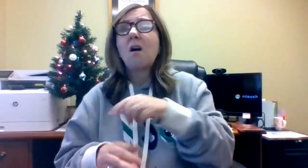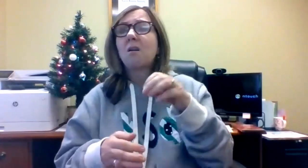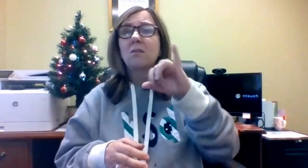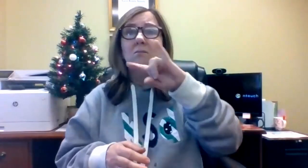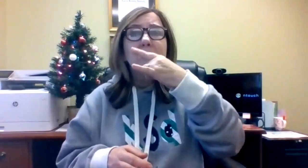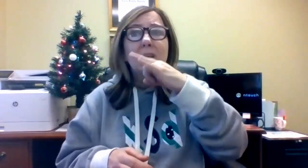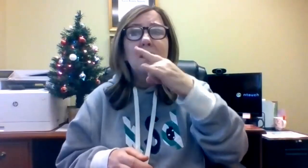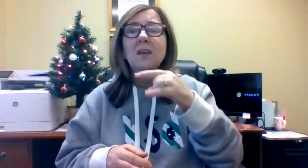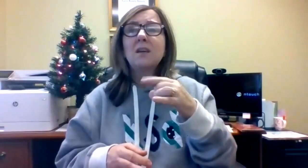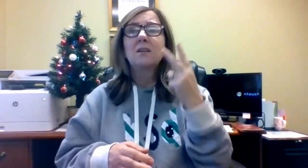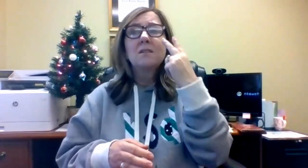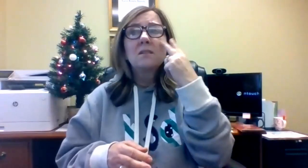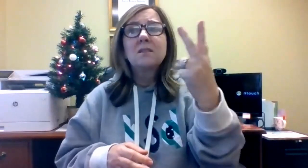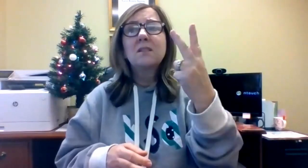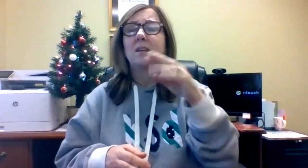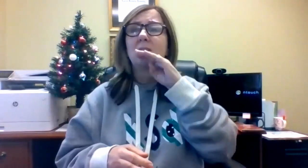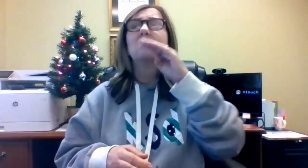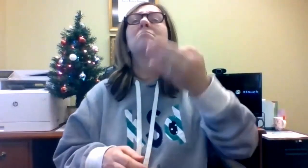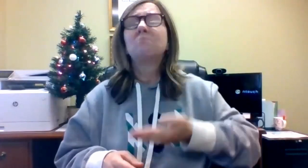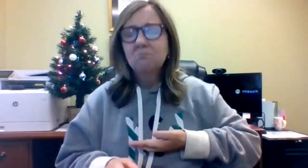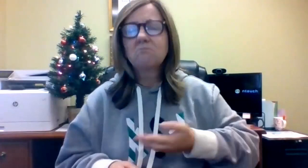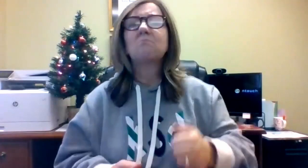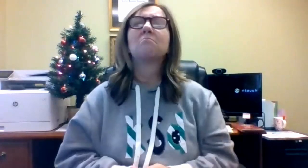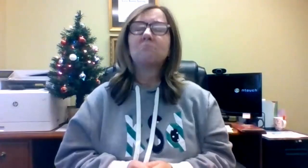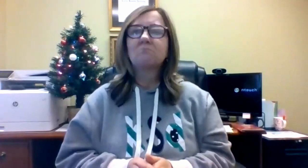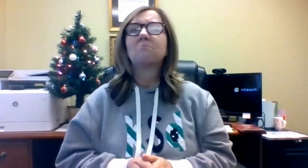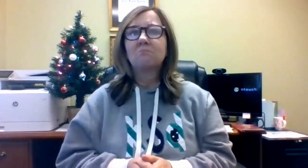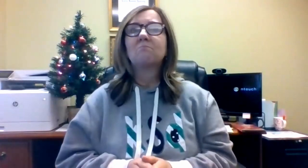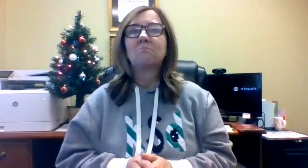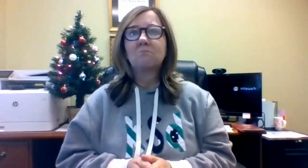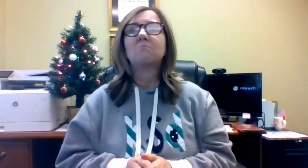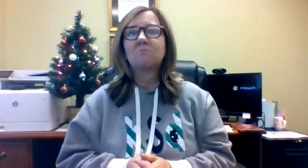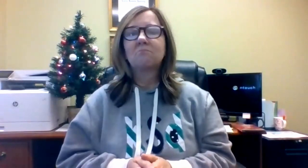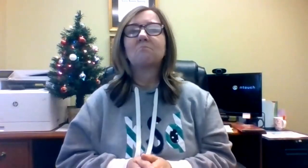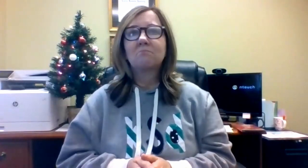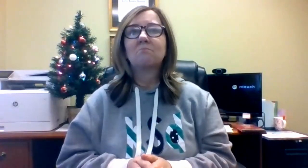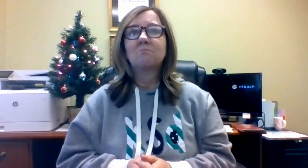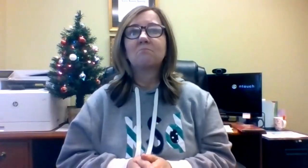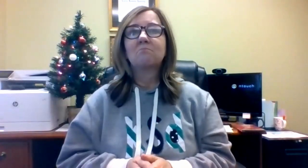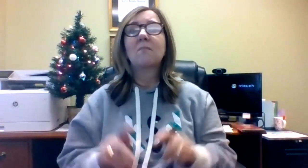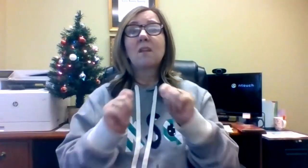We felt that it was critical that our students still get to see him.